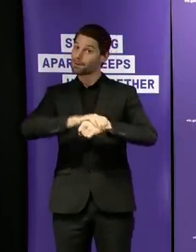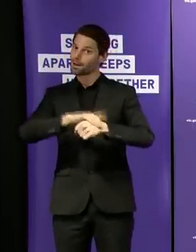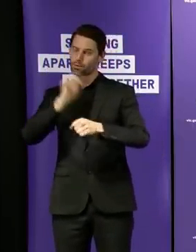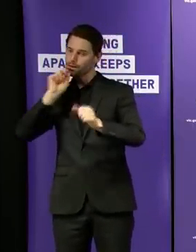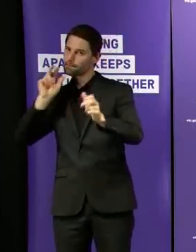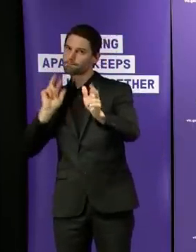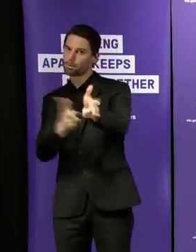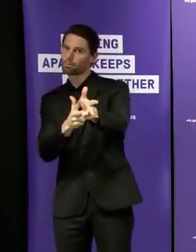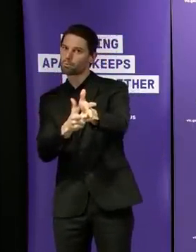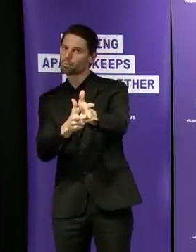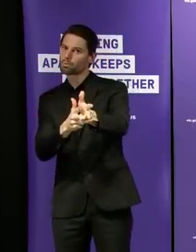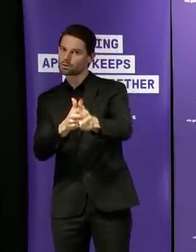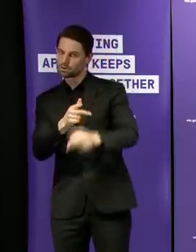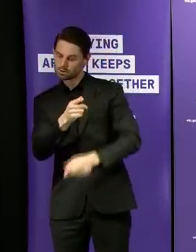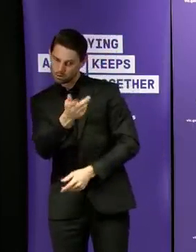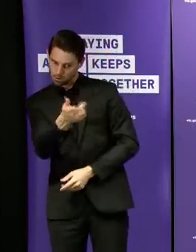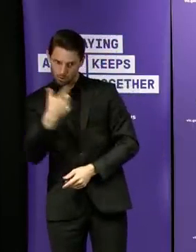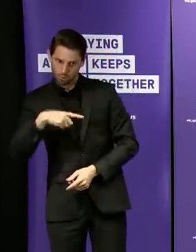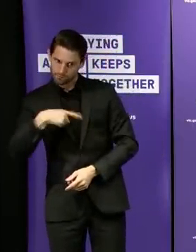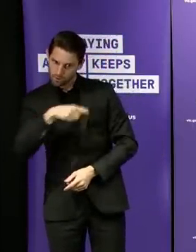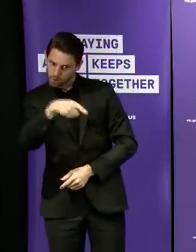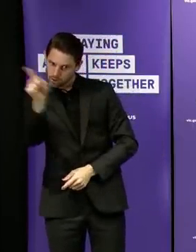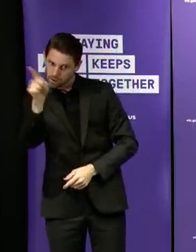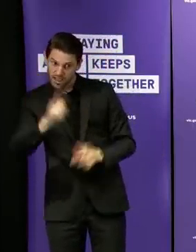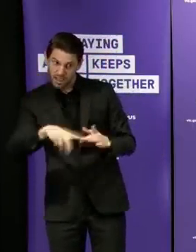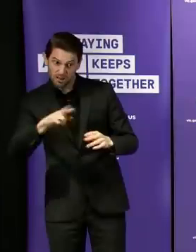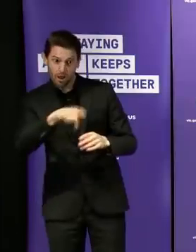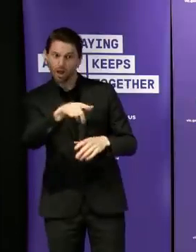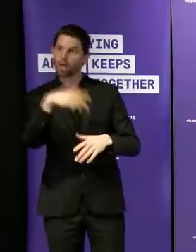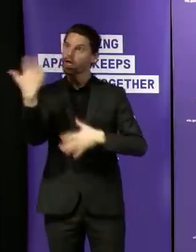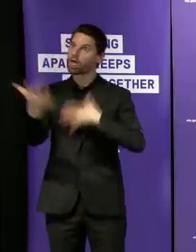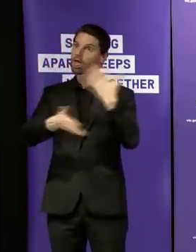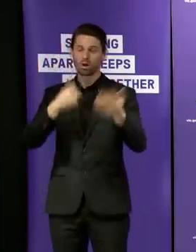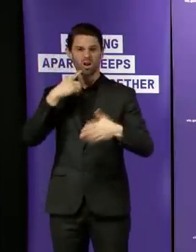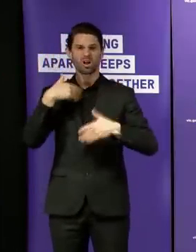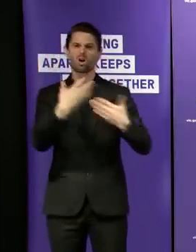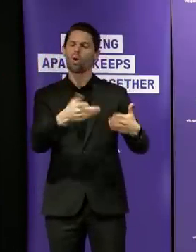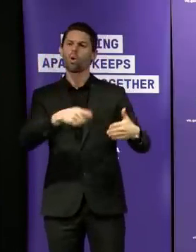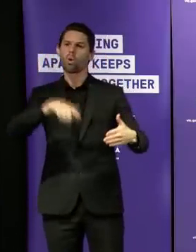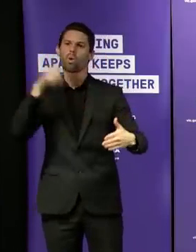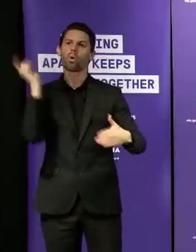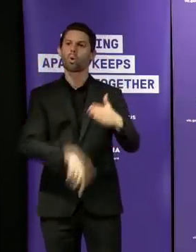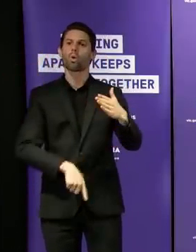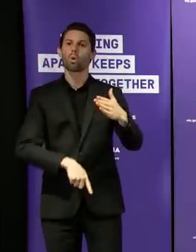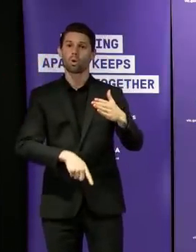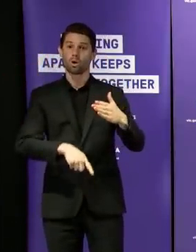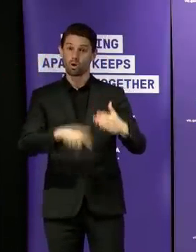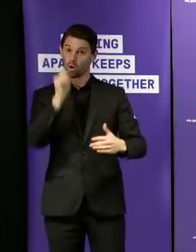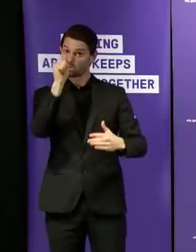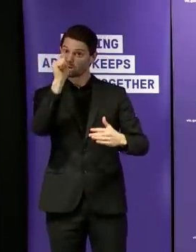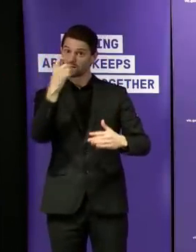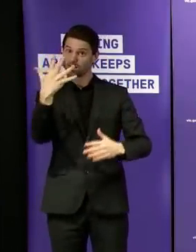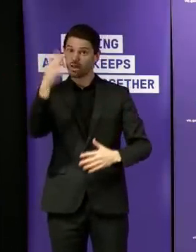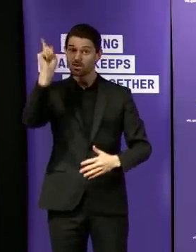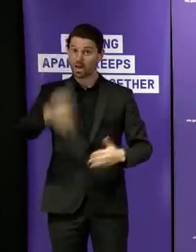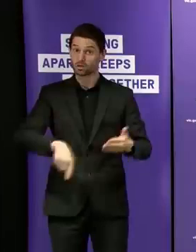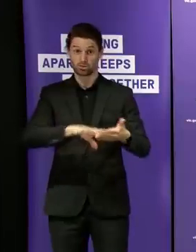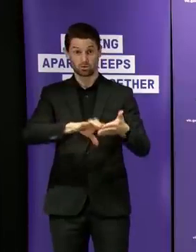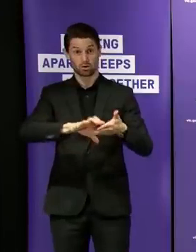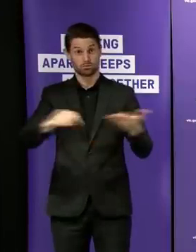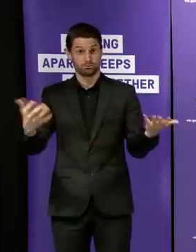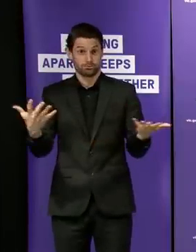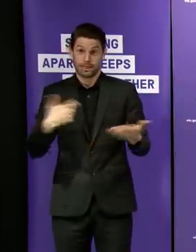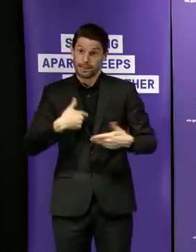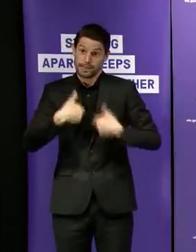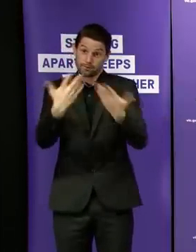regional Victoria. And if you do not have a lawful reason, then there is a very substantial financial penalty, just under $5,000. We don't want to be issuing any